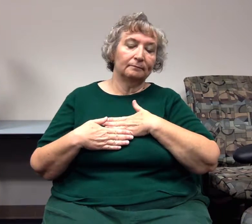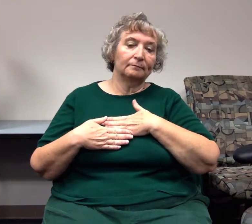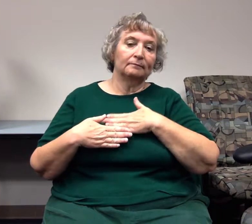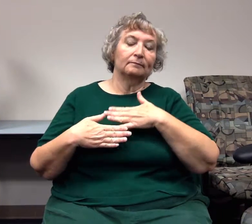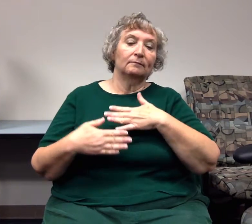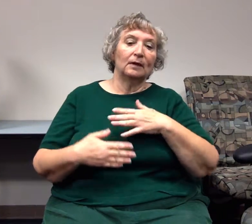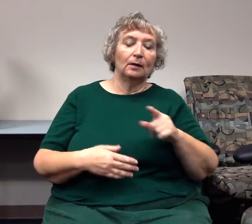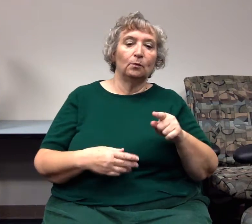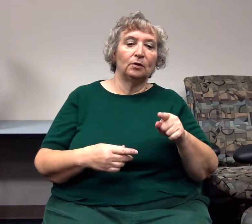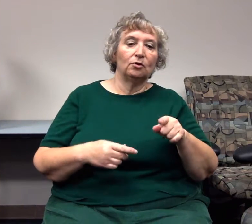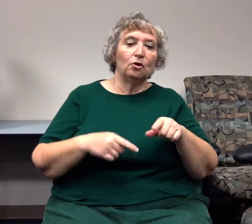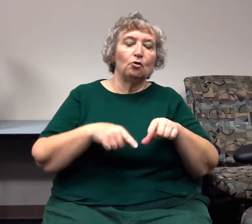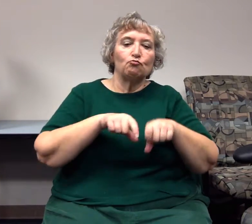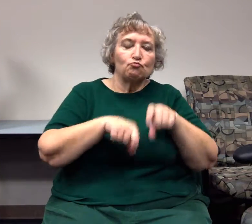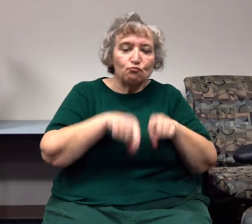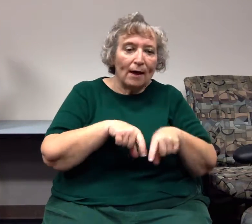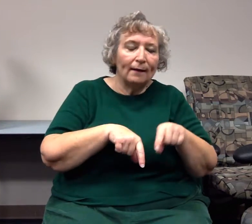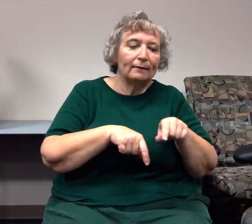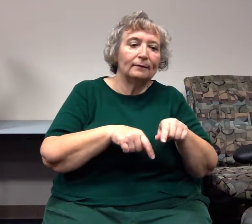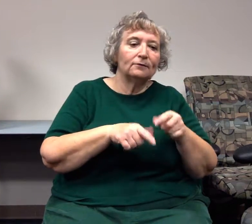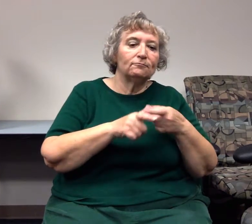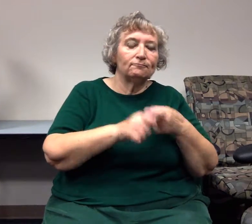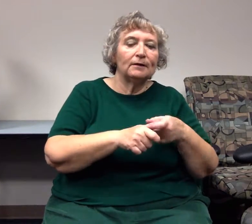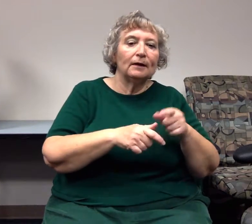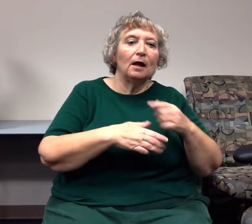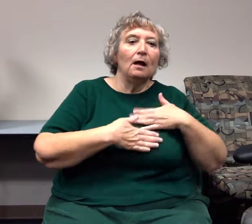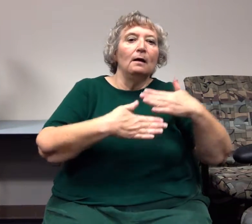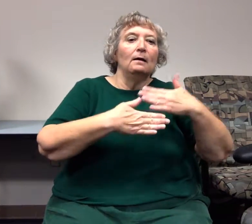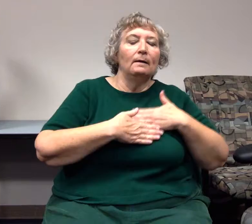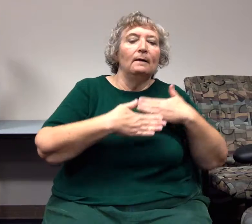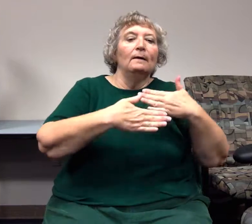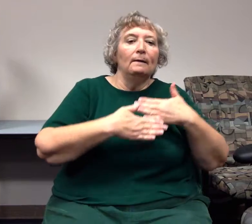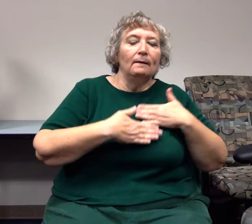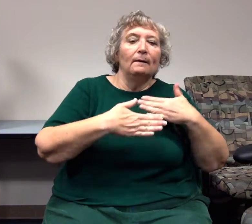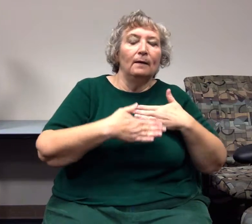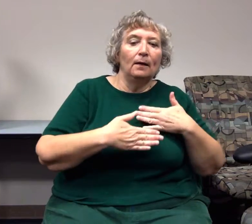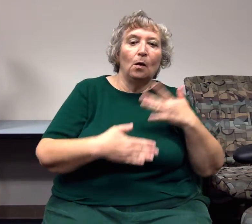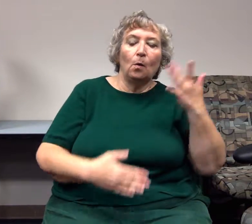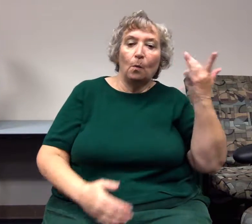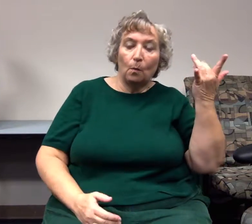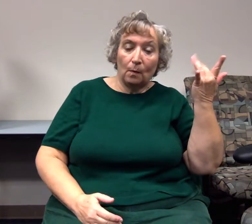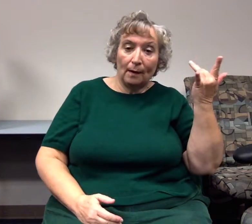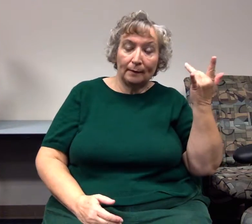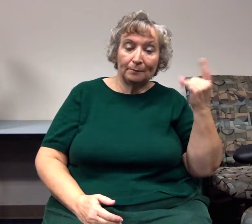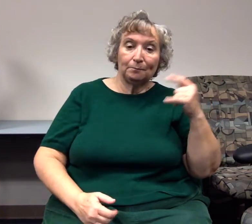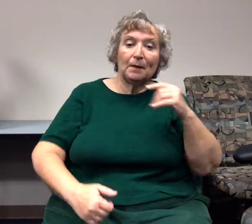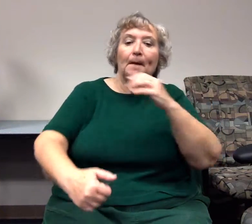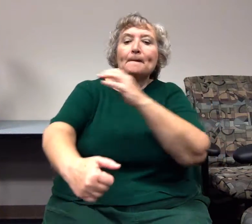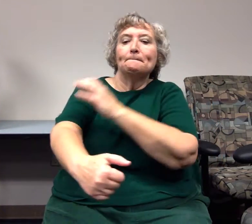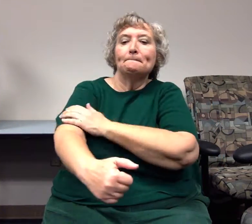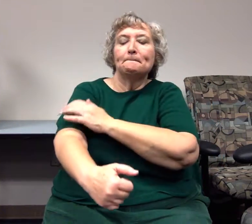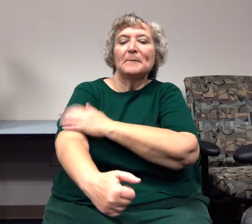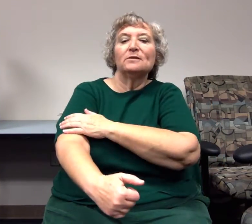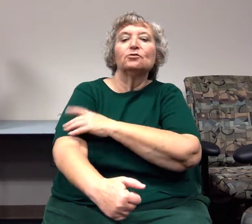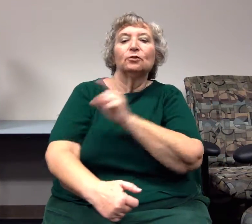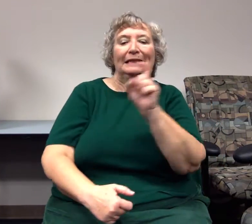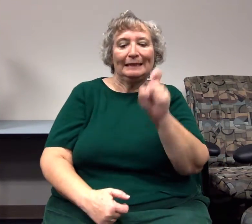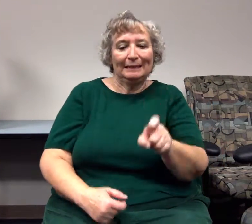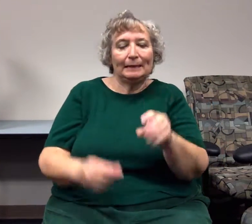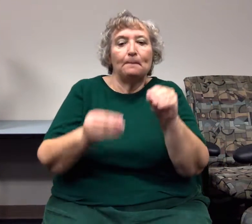more oxygen. So when your muscles are working harder, those cells in the muscles need more oxygen. When